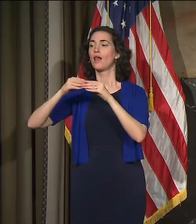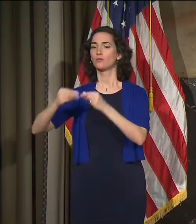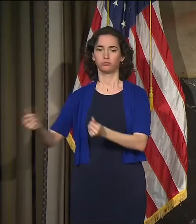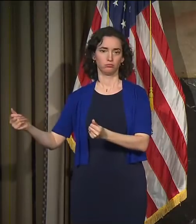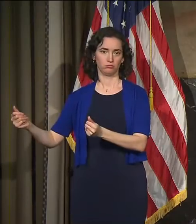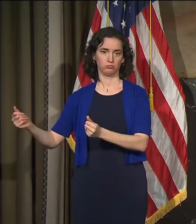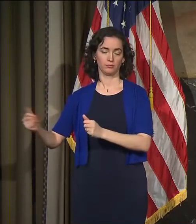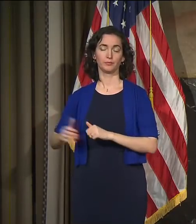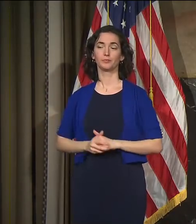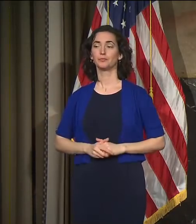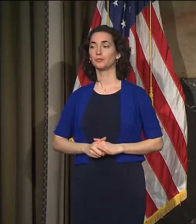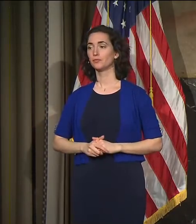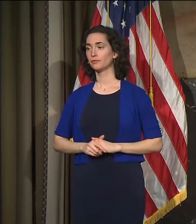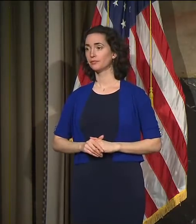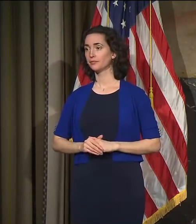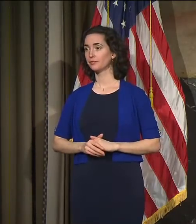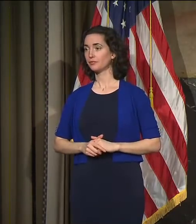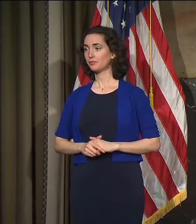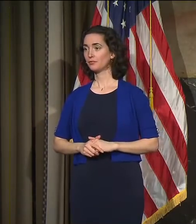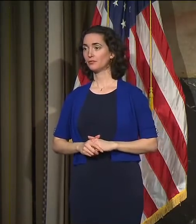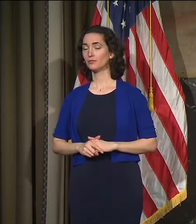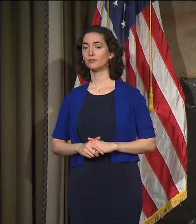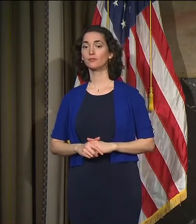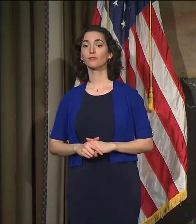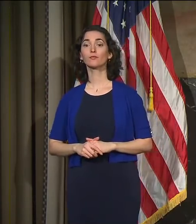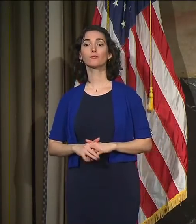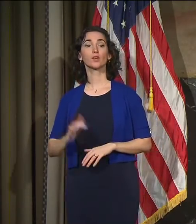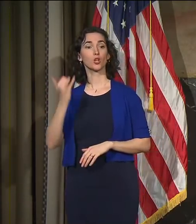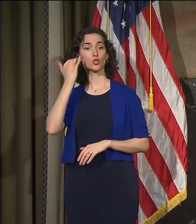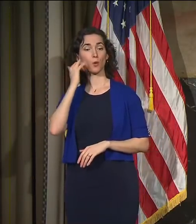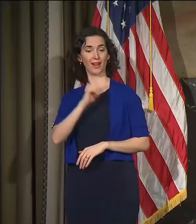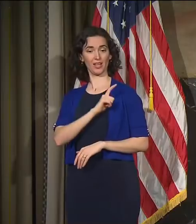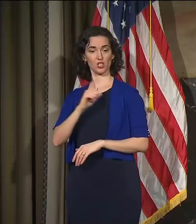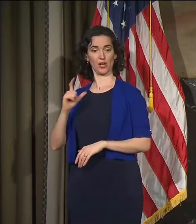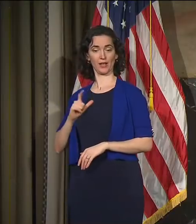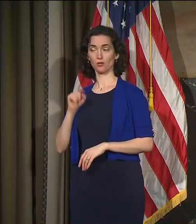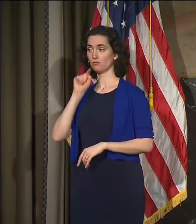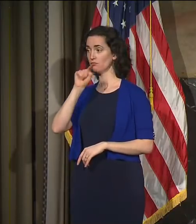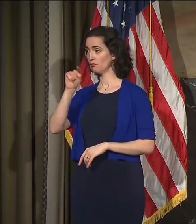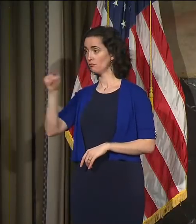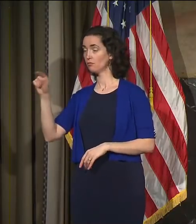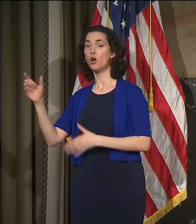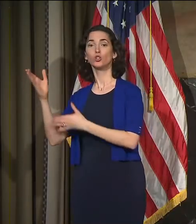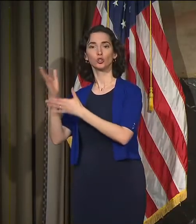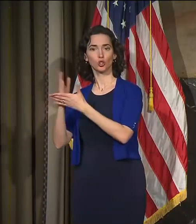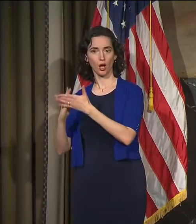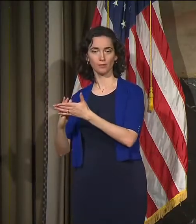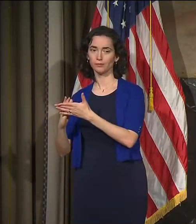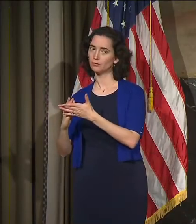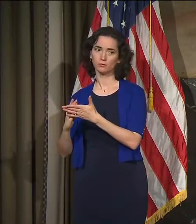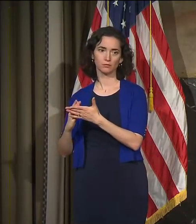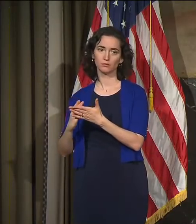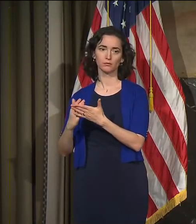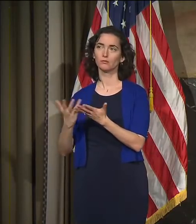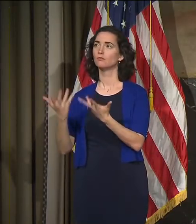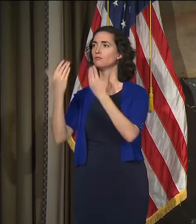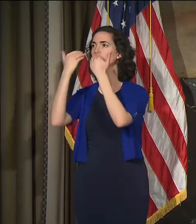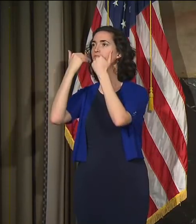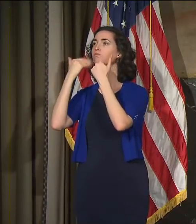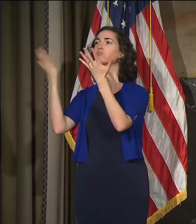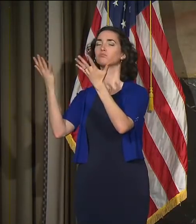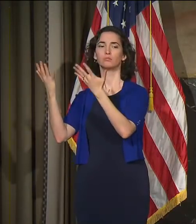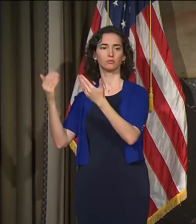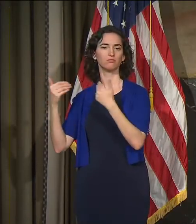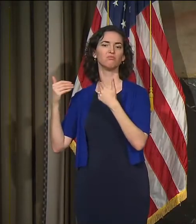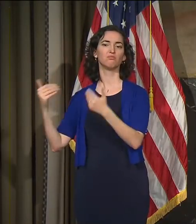And if we have members of the legislature, and I know we have, who have been extremely irresponsible to date